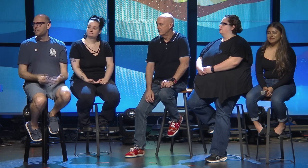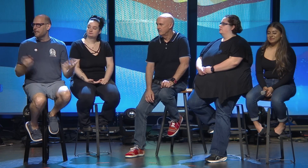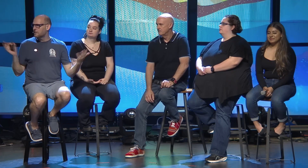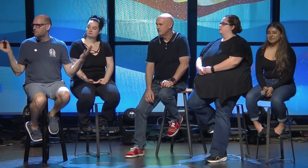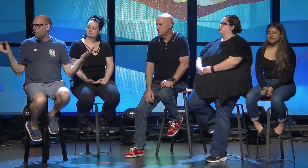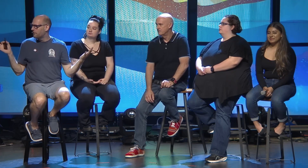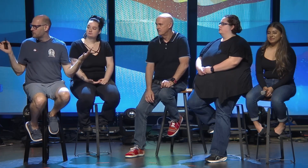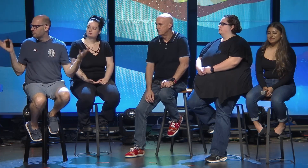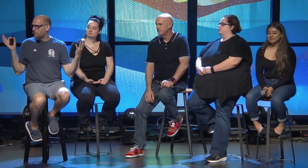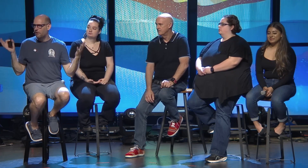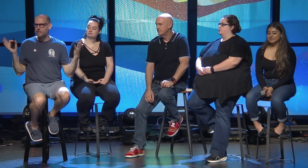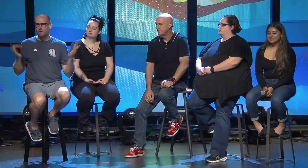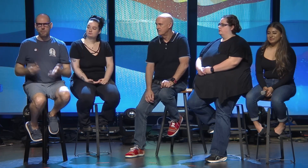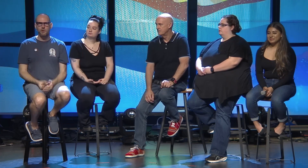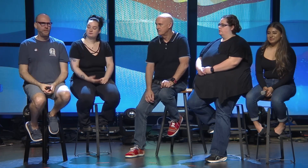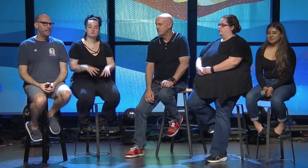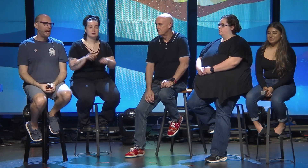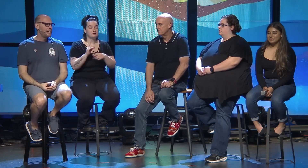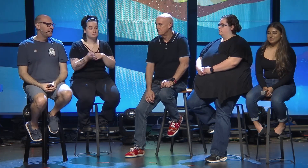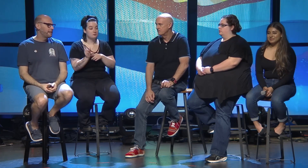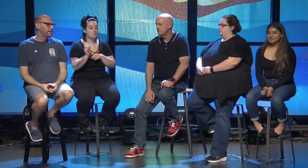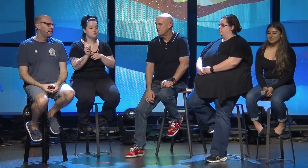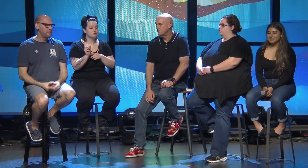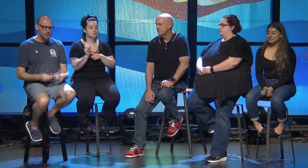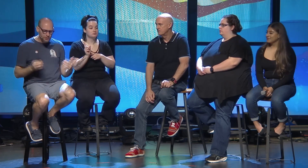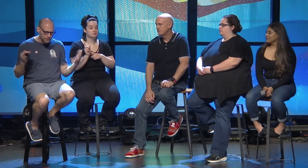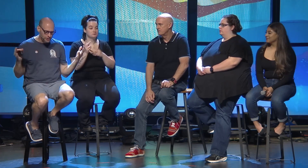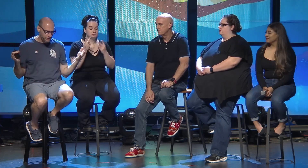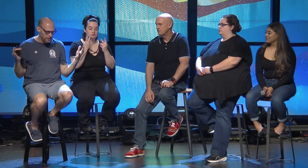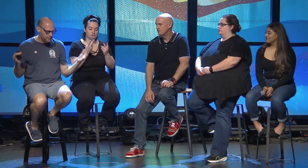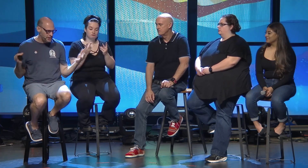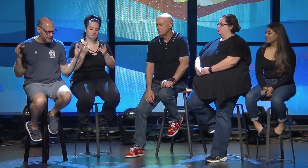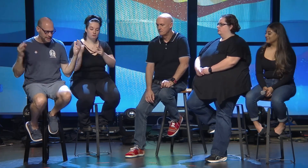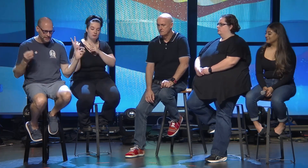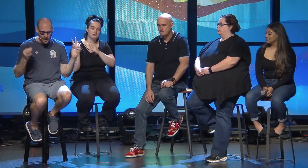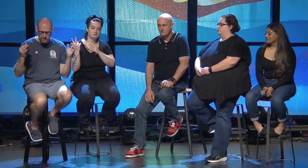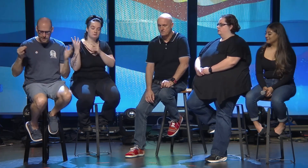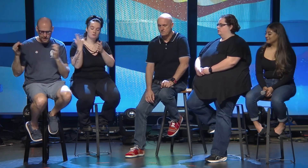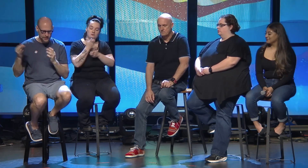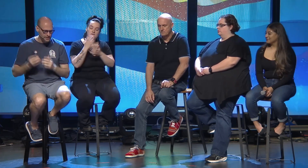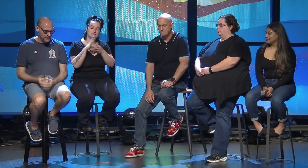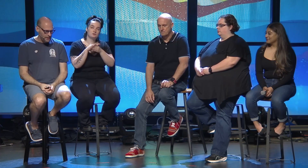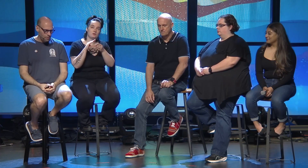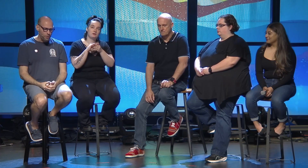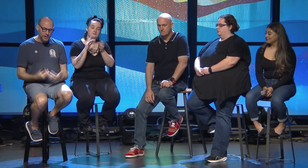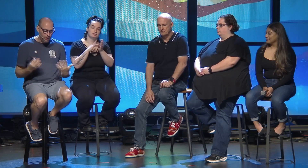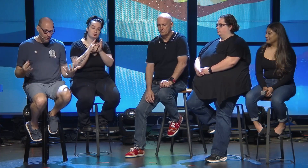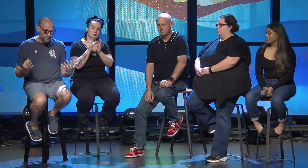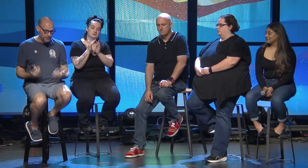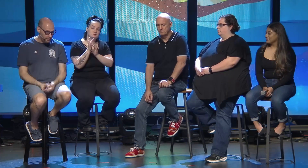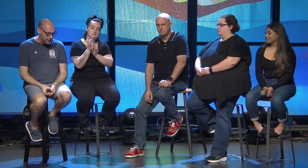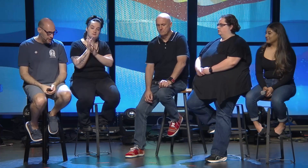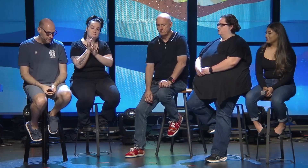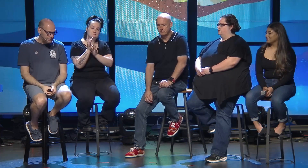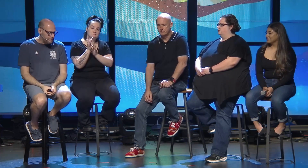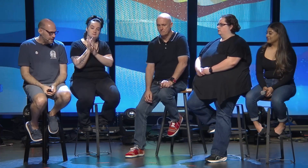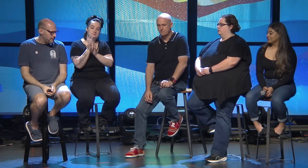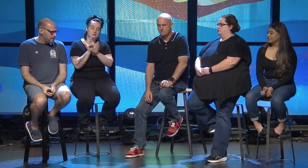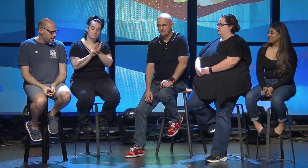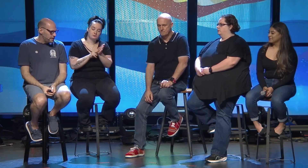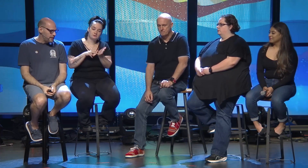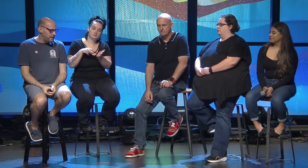So we take this moment to reflect and remember on the night in the beautiful story of Jesus, his life, his death, what we call the